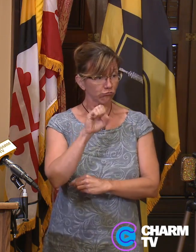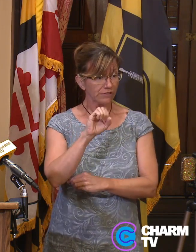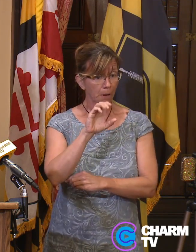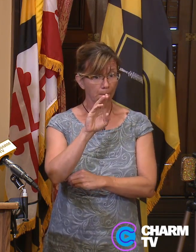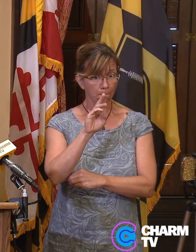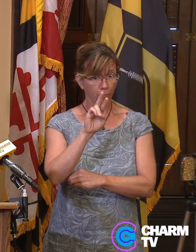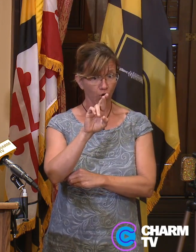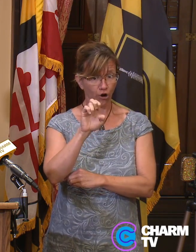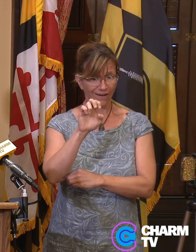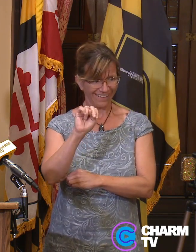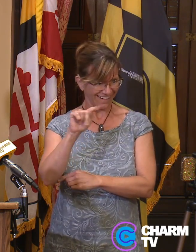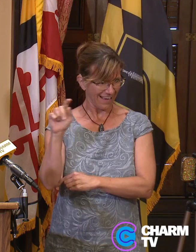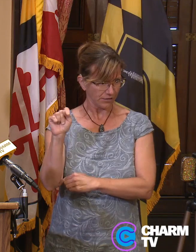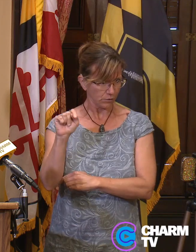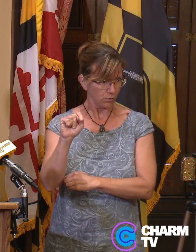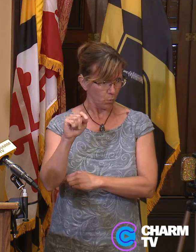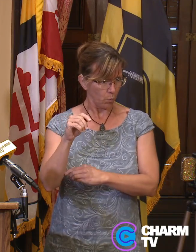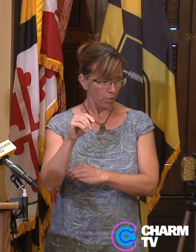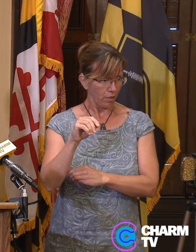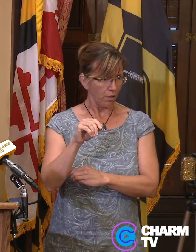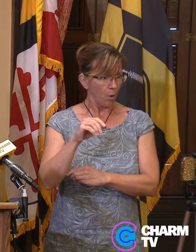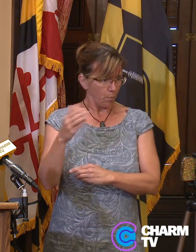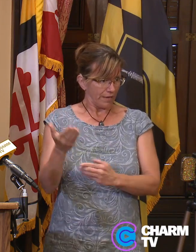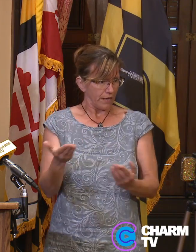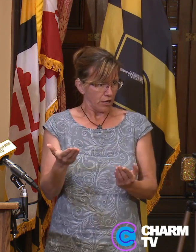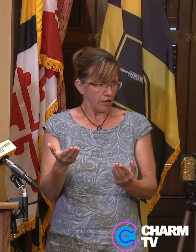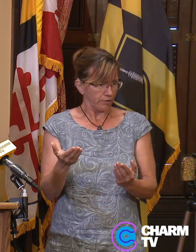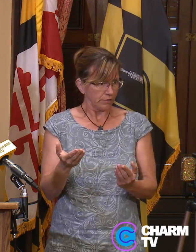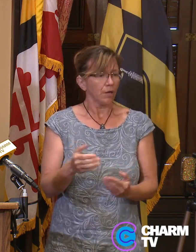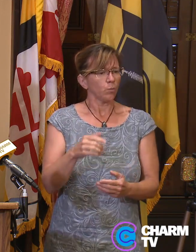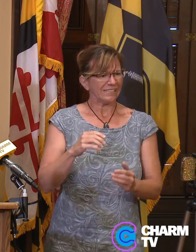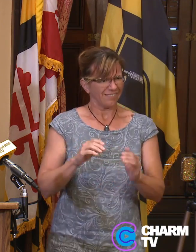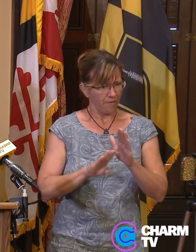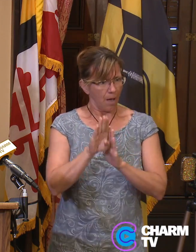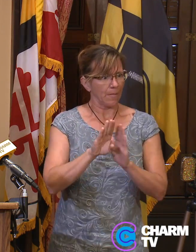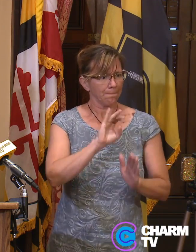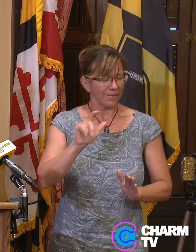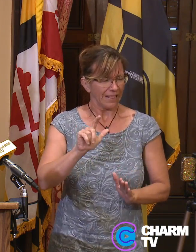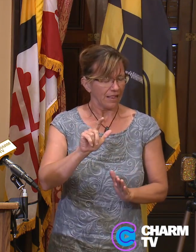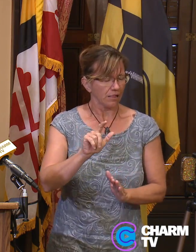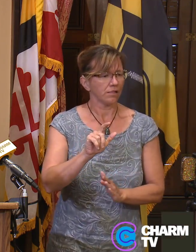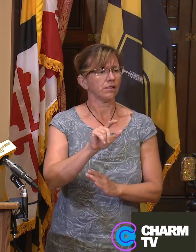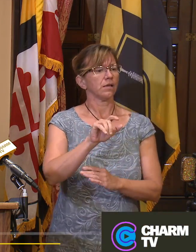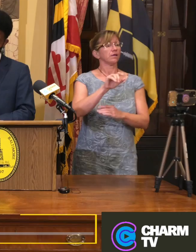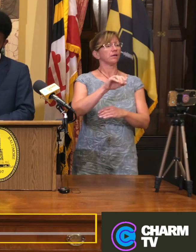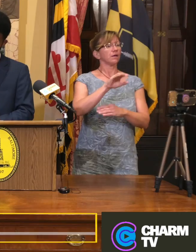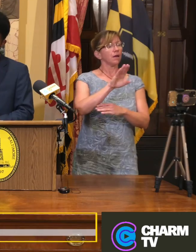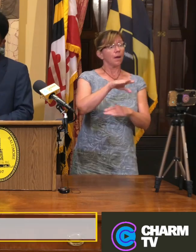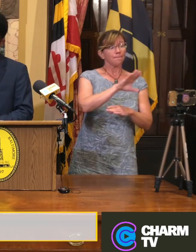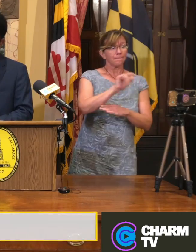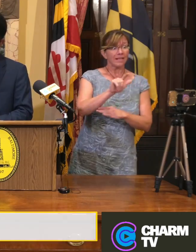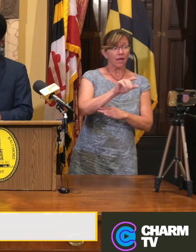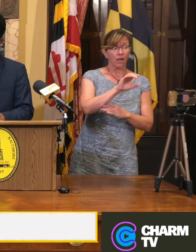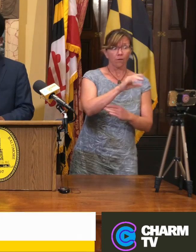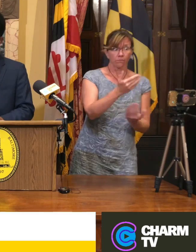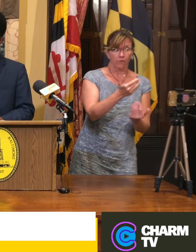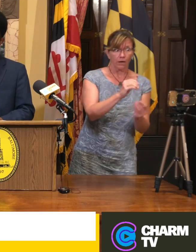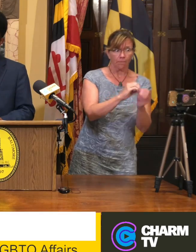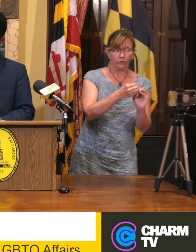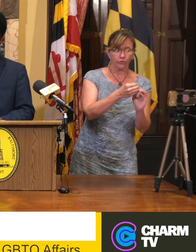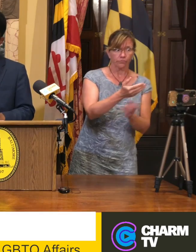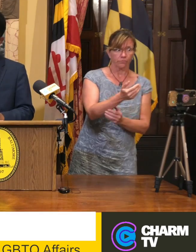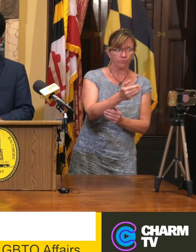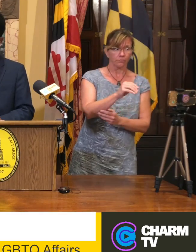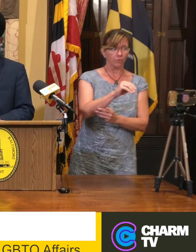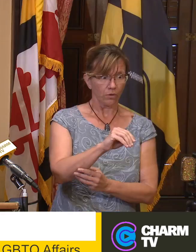promises to create this office that we know is direly needed here in Baltimore. I want to also thank Baltimore Safe Haven, the